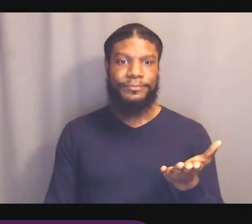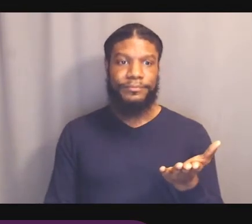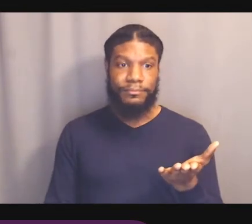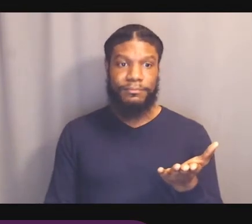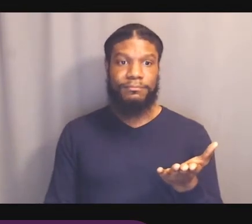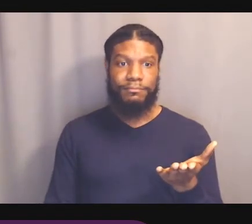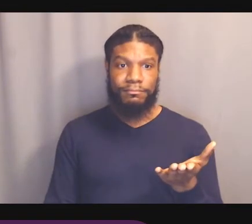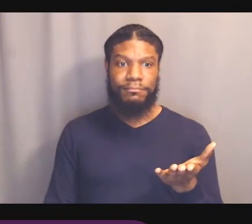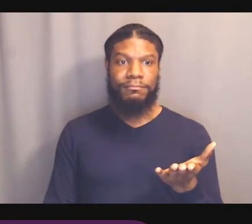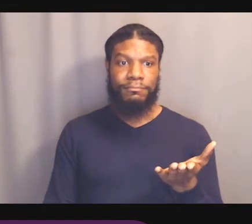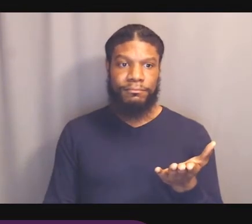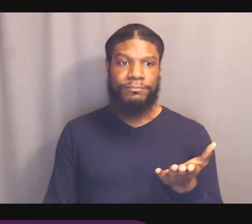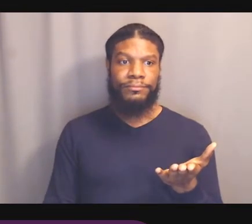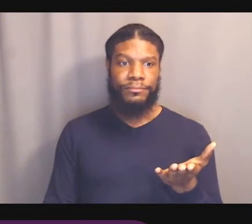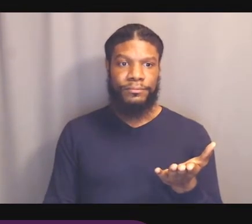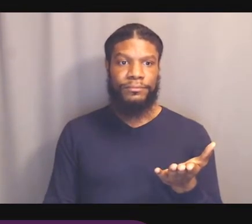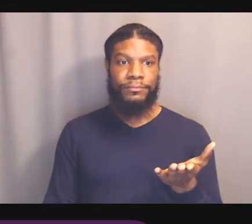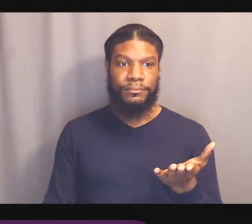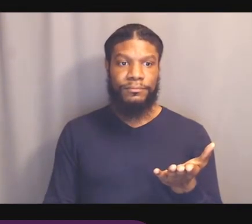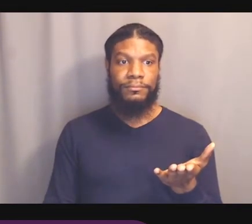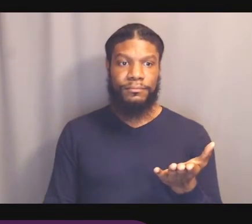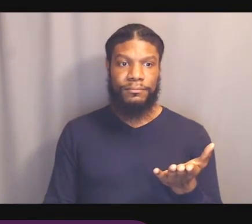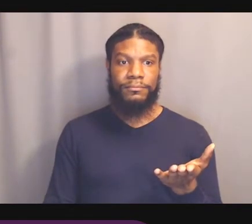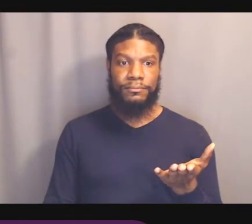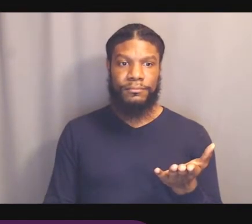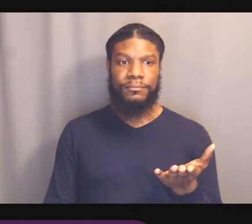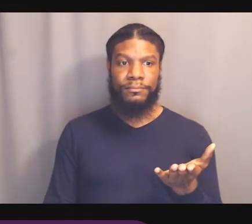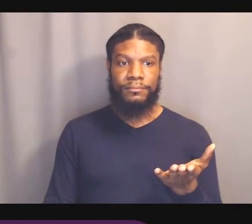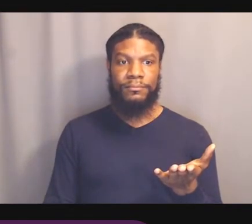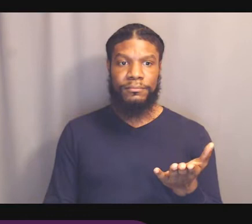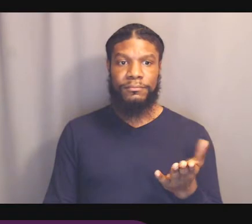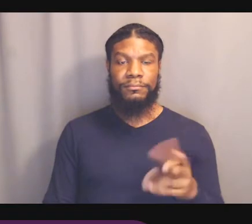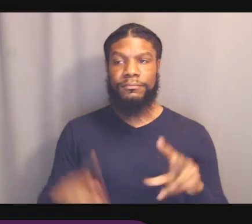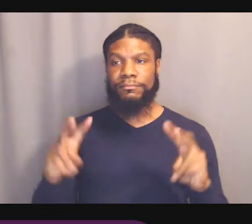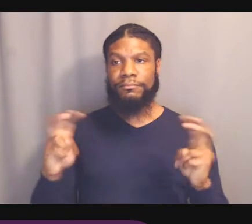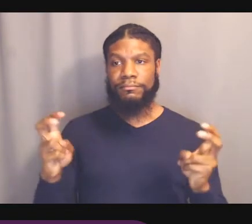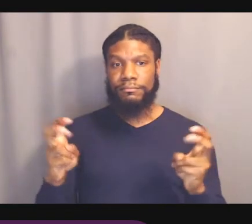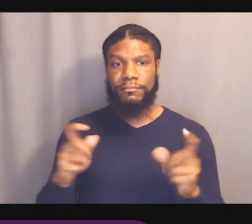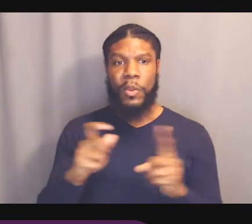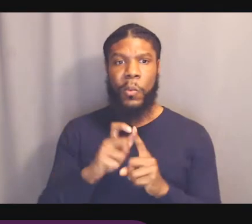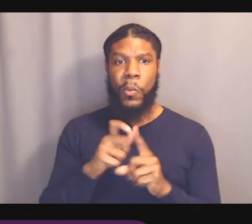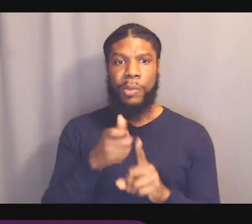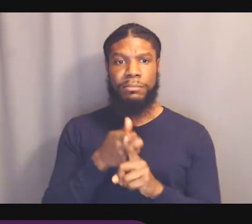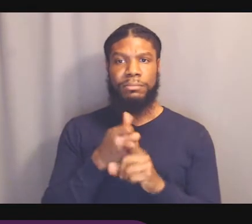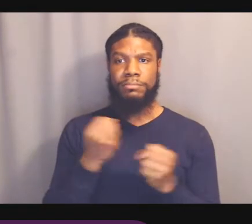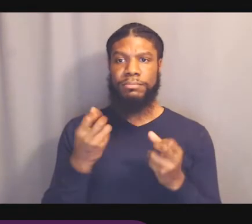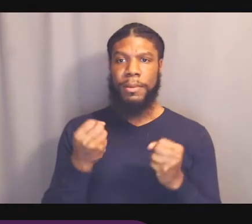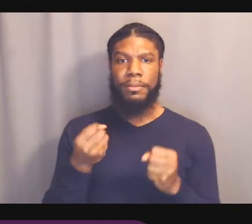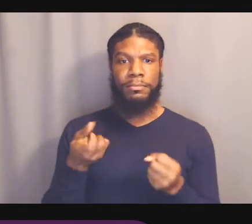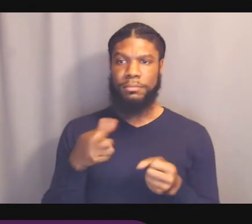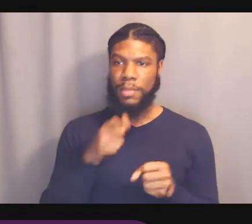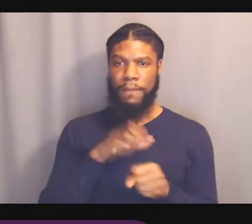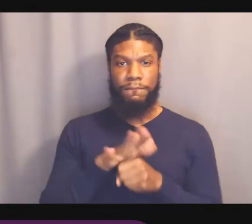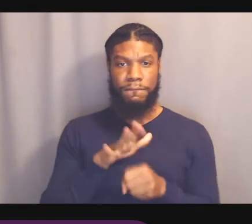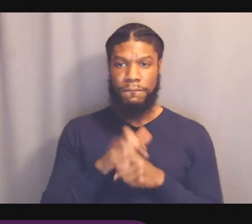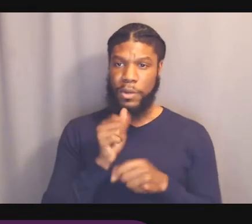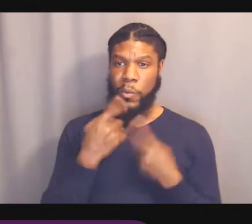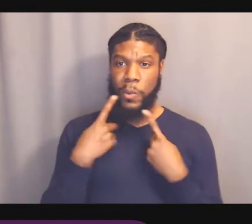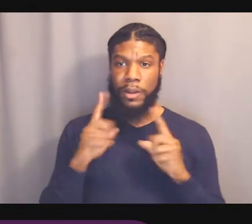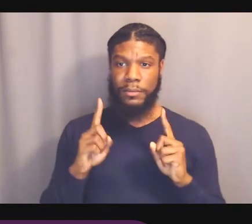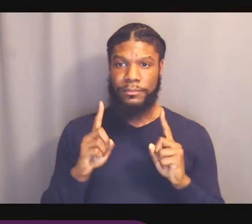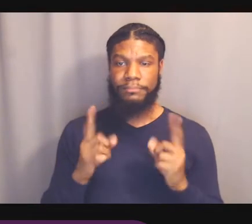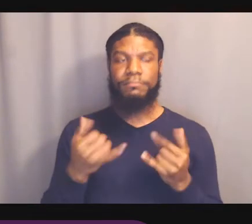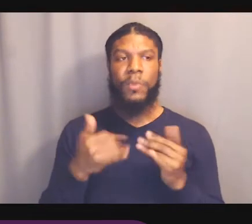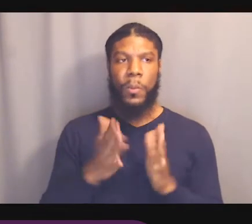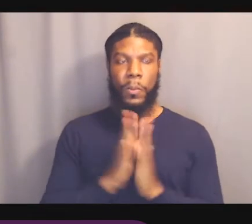work. When words alone won't work. Let's pray. God, is preaching time. God,